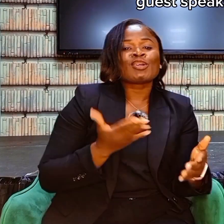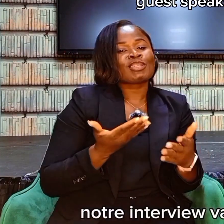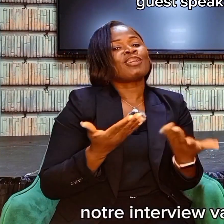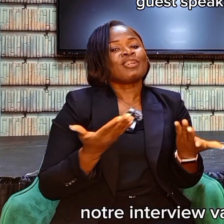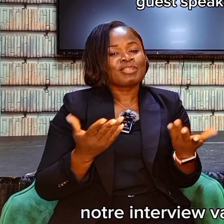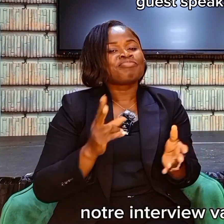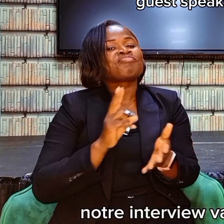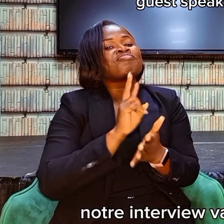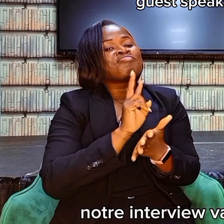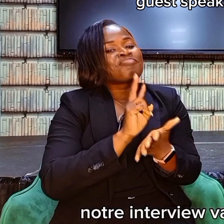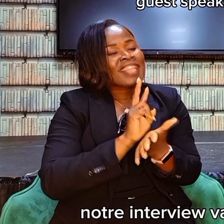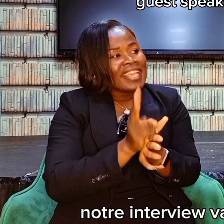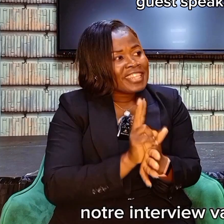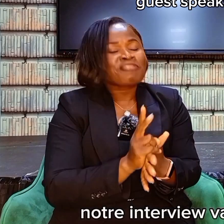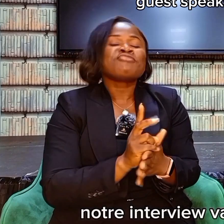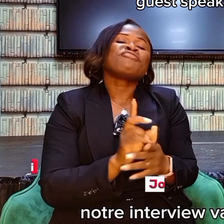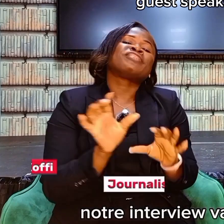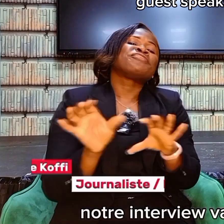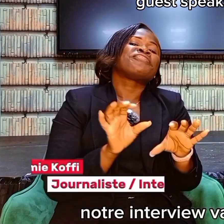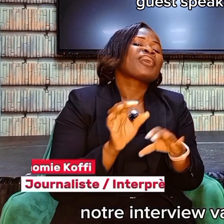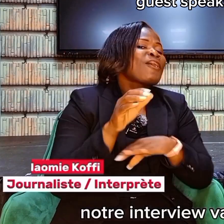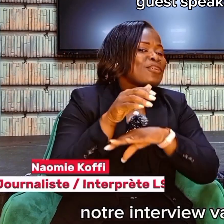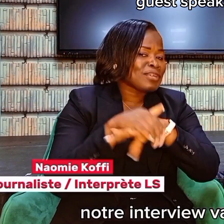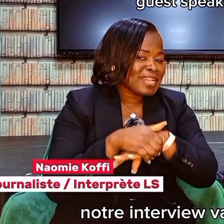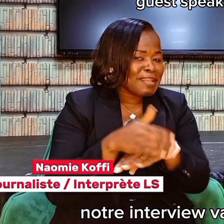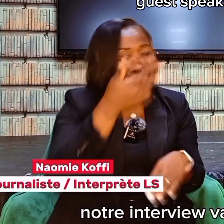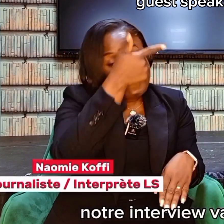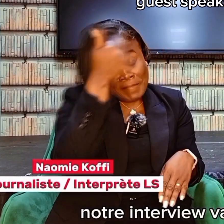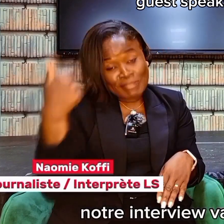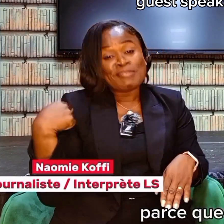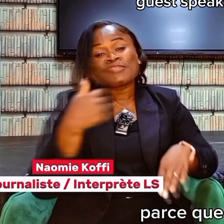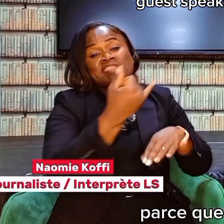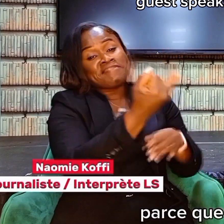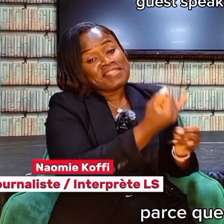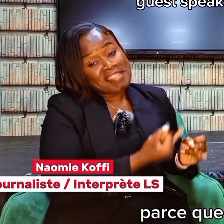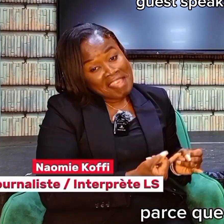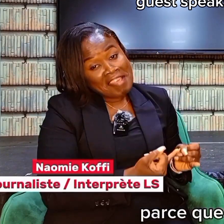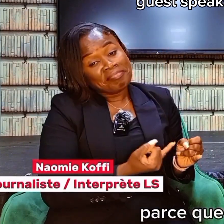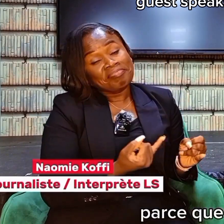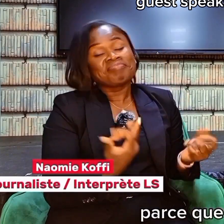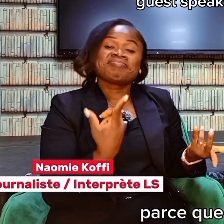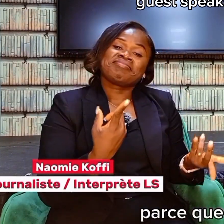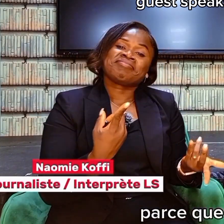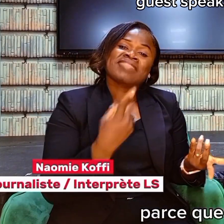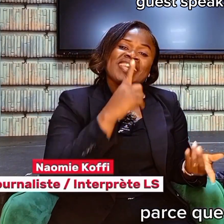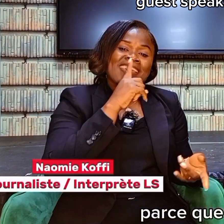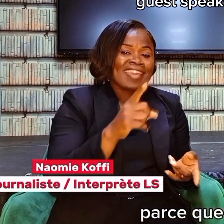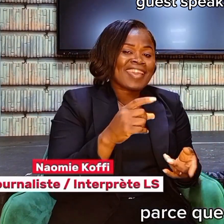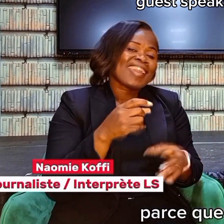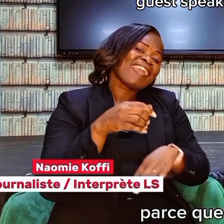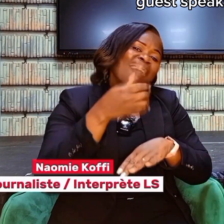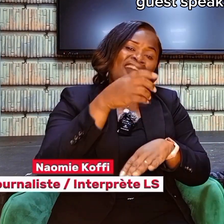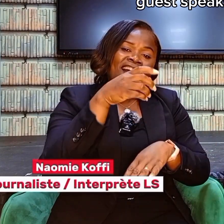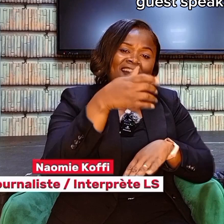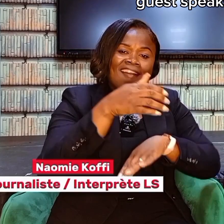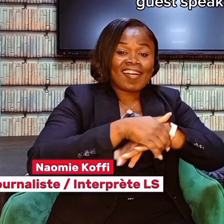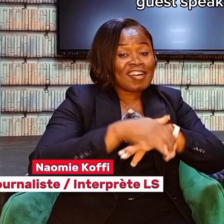aujourd'hui, notre interview va se faire en anglais parce que mon invité